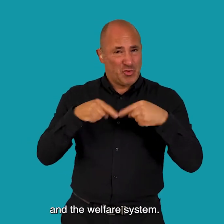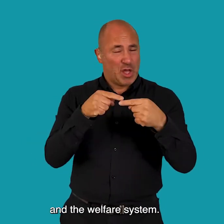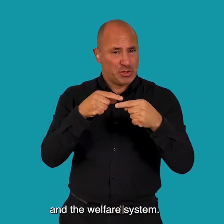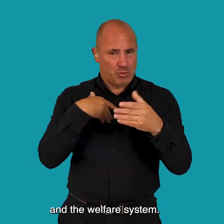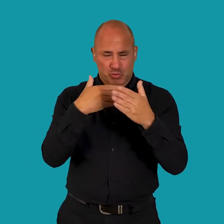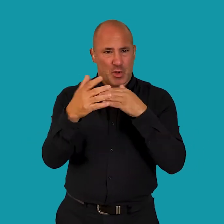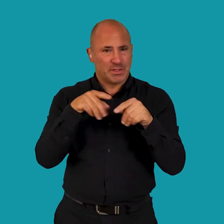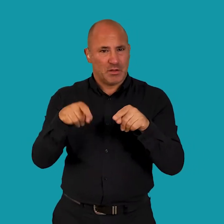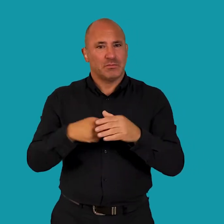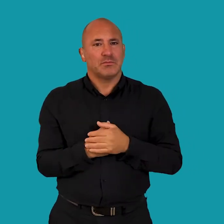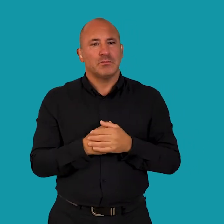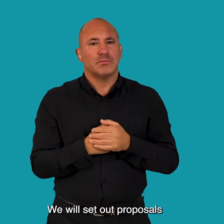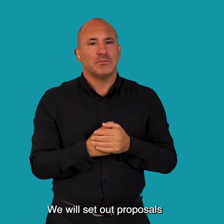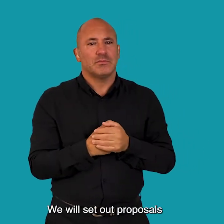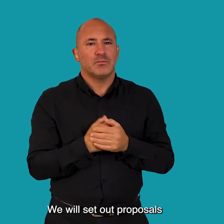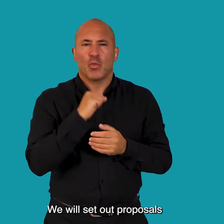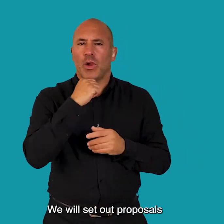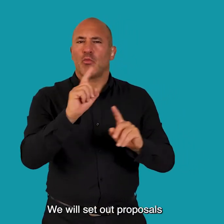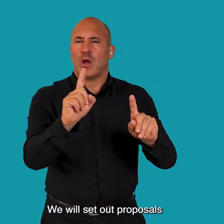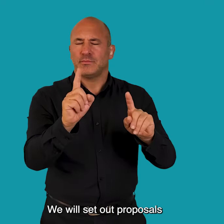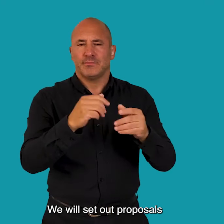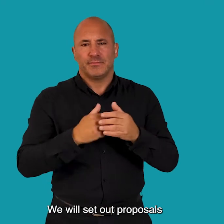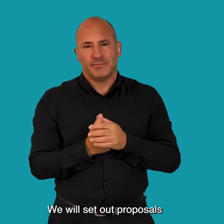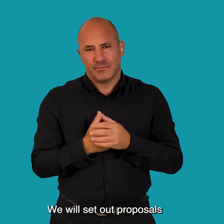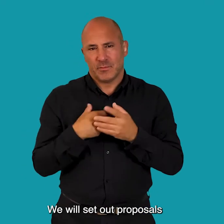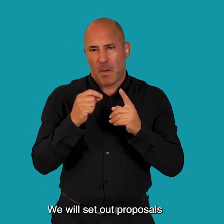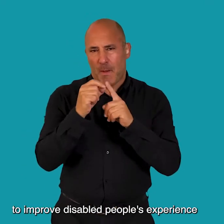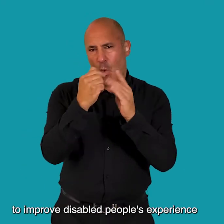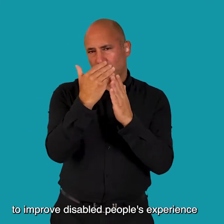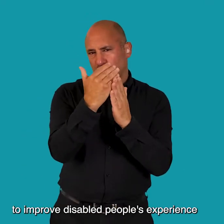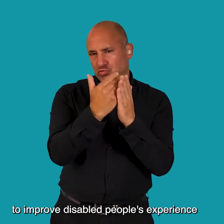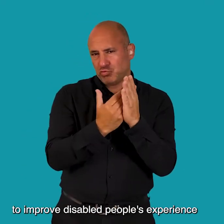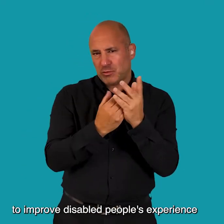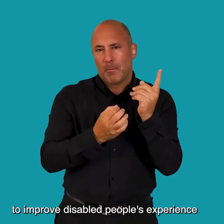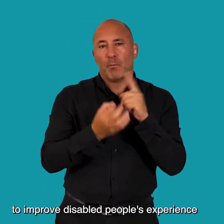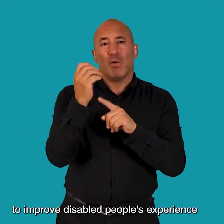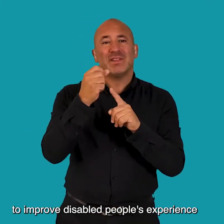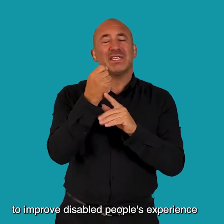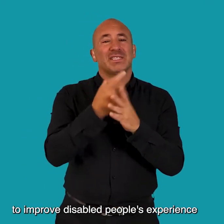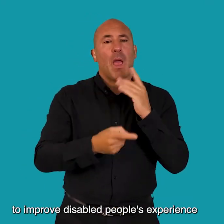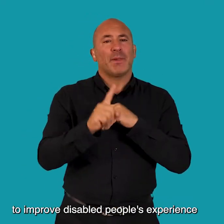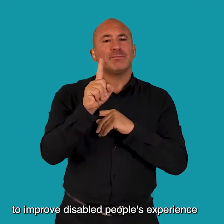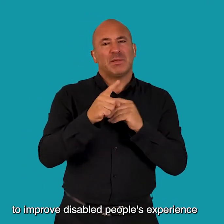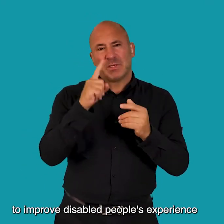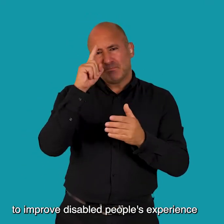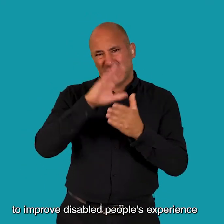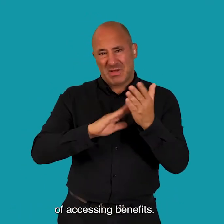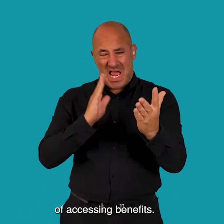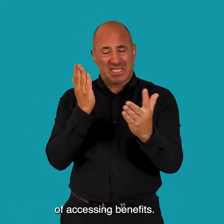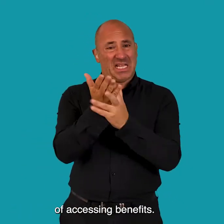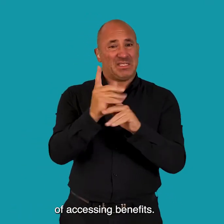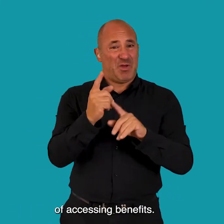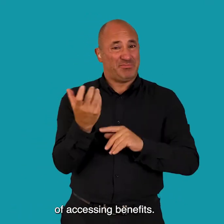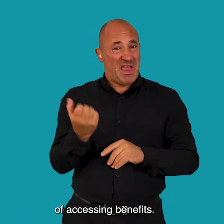system. We will set out proposals to improve disabled people's experience of accessing